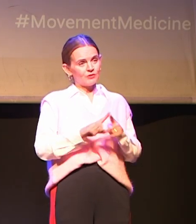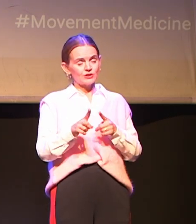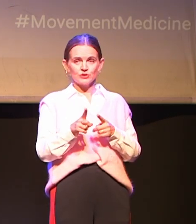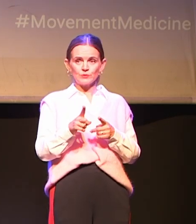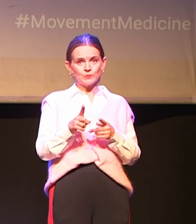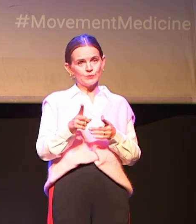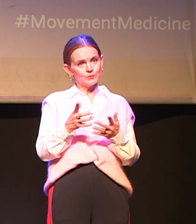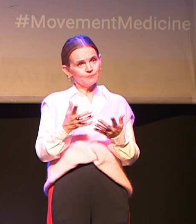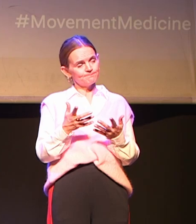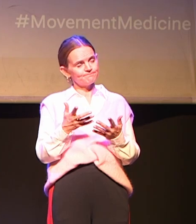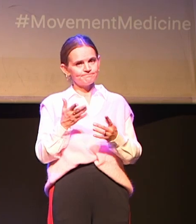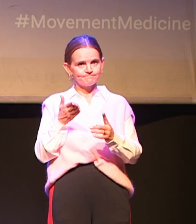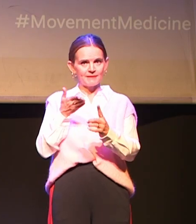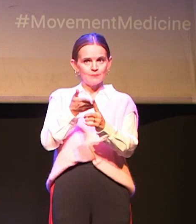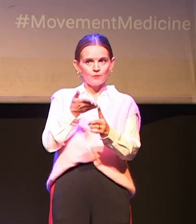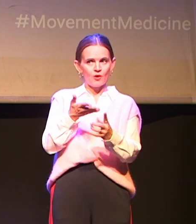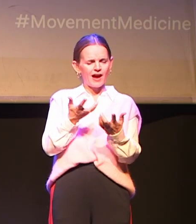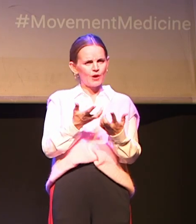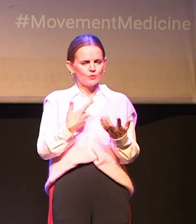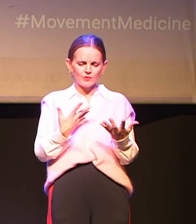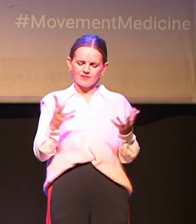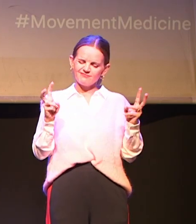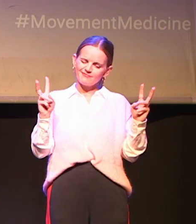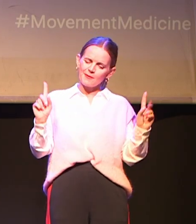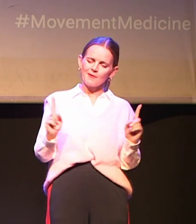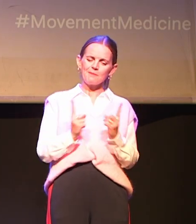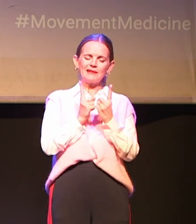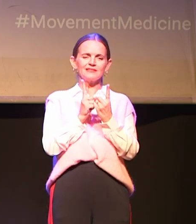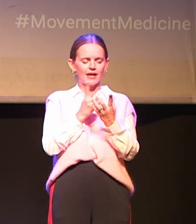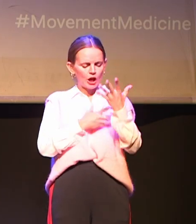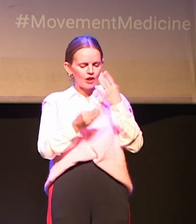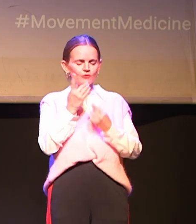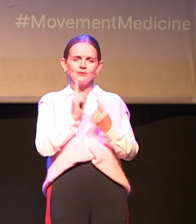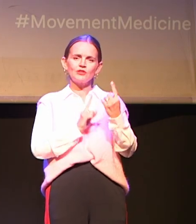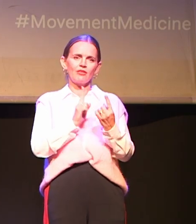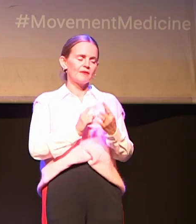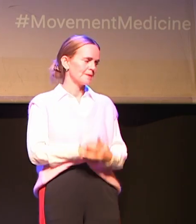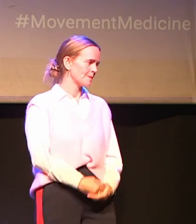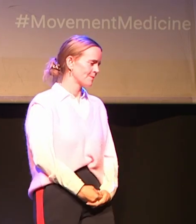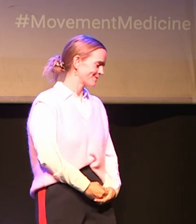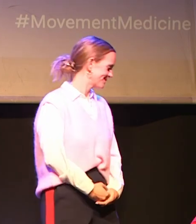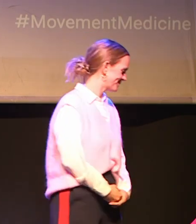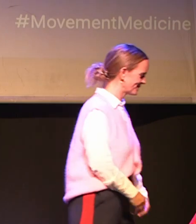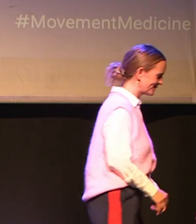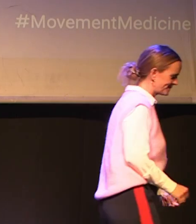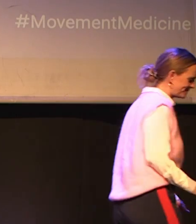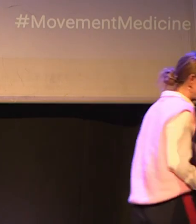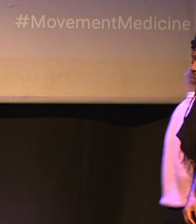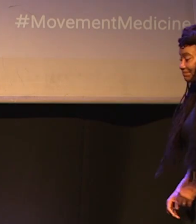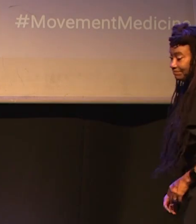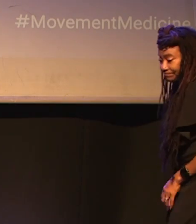How do we meet each other? How do I meet you? How do you meet me? And learn. Does anybody else want to touch on that?